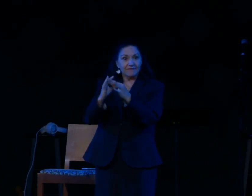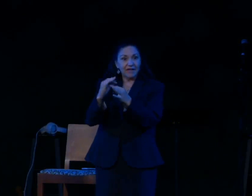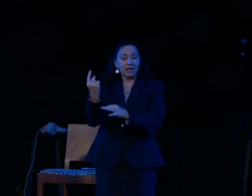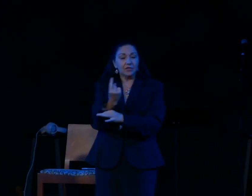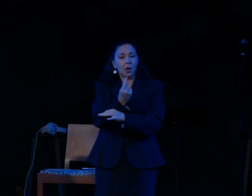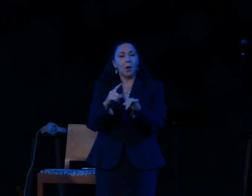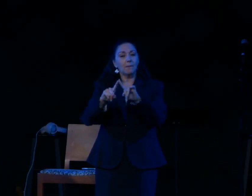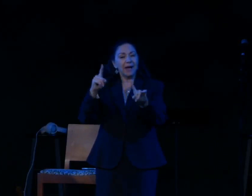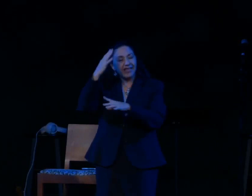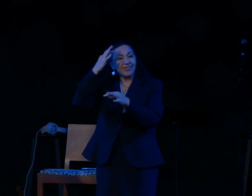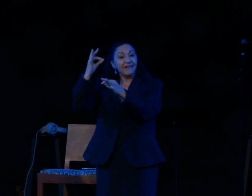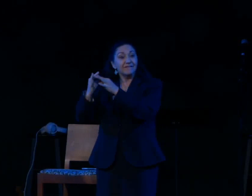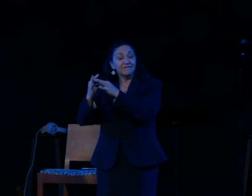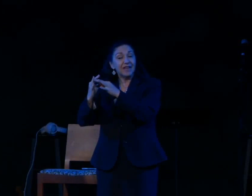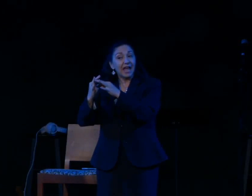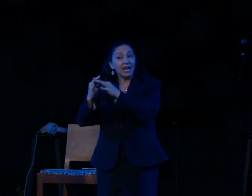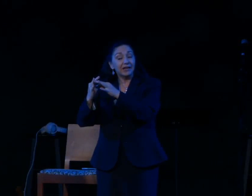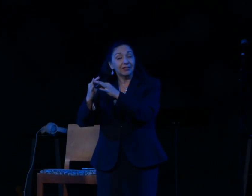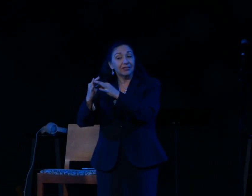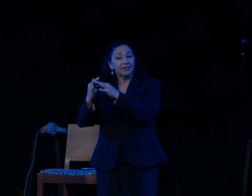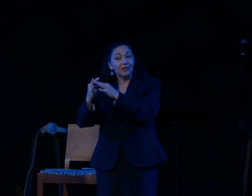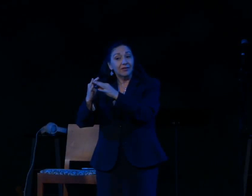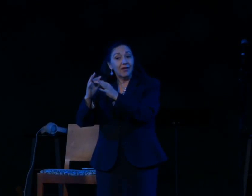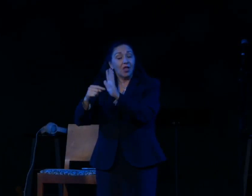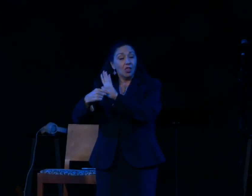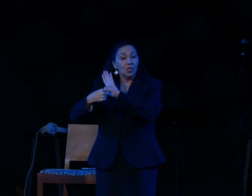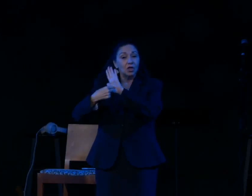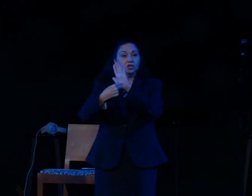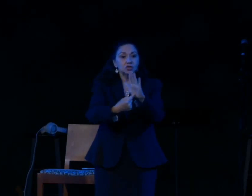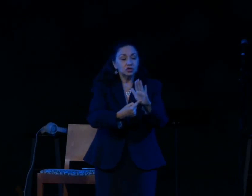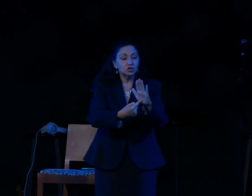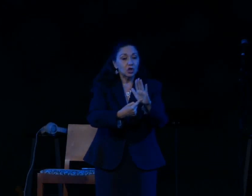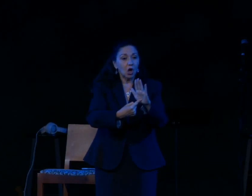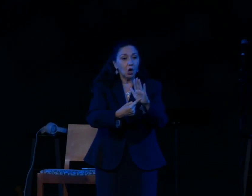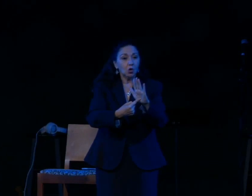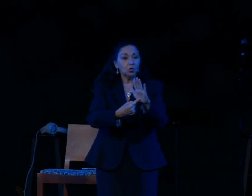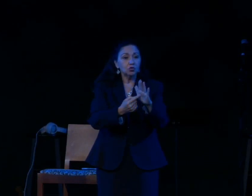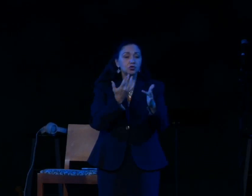but a faith that bears fruit of mercy and justice and love.